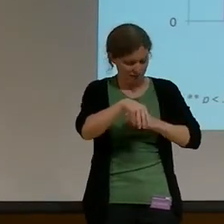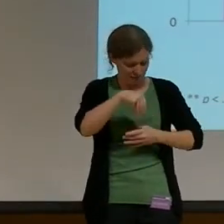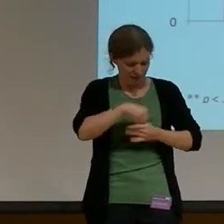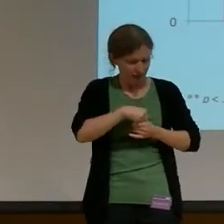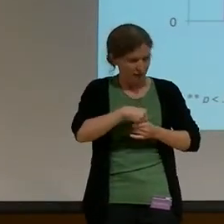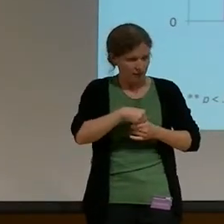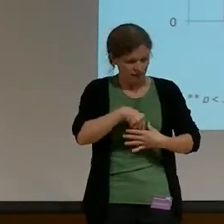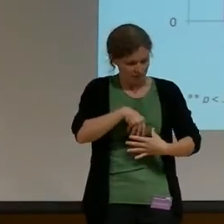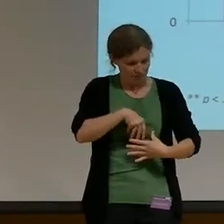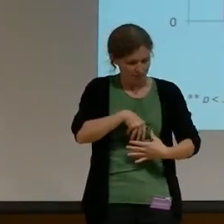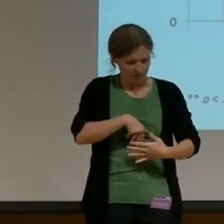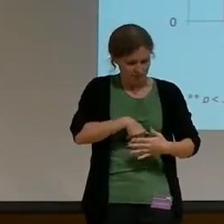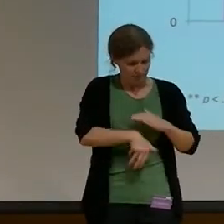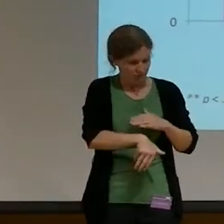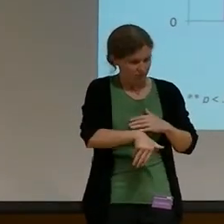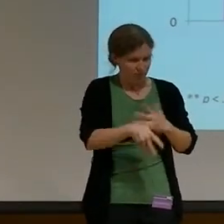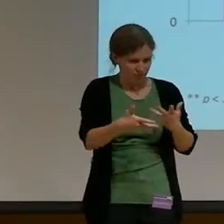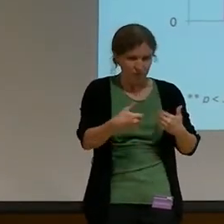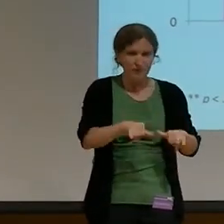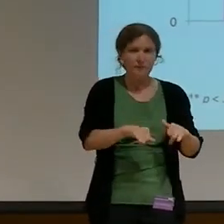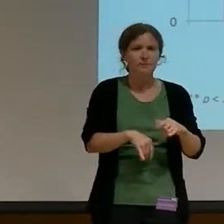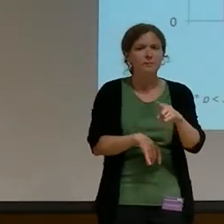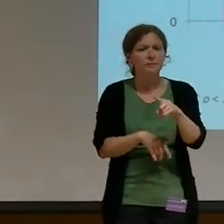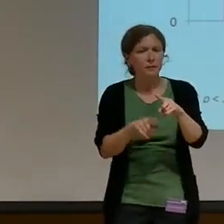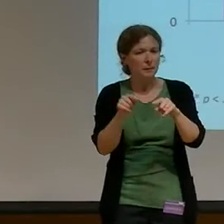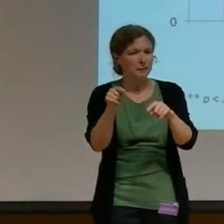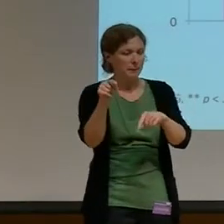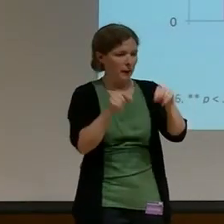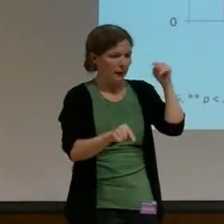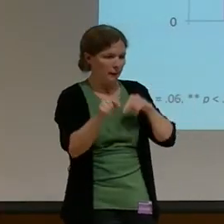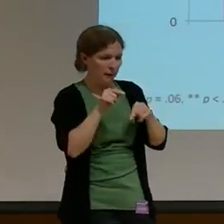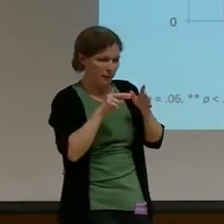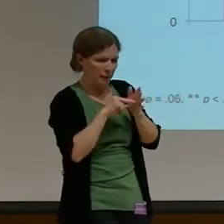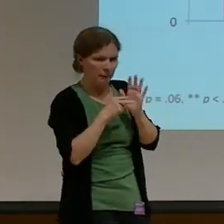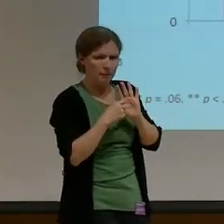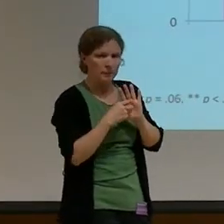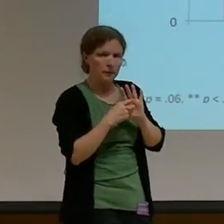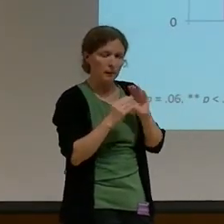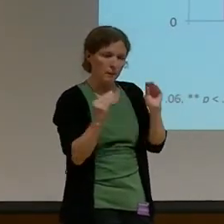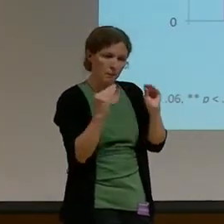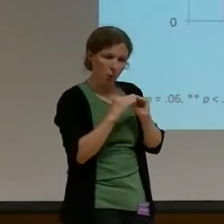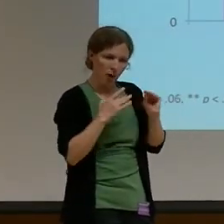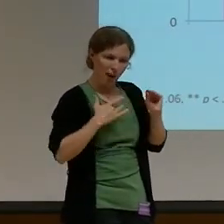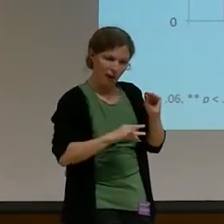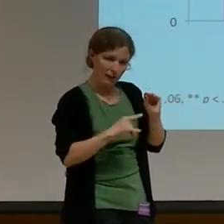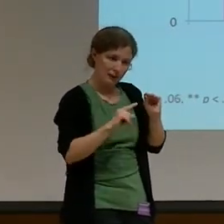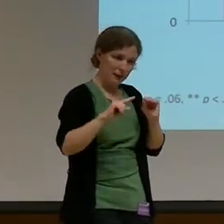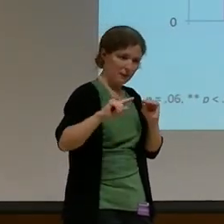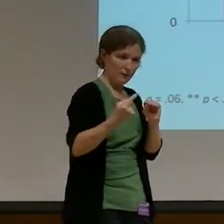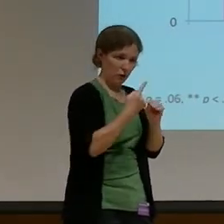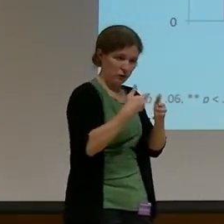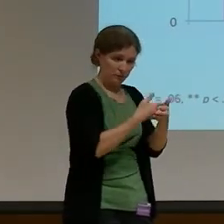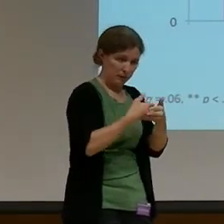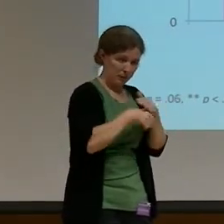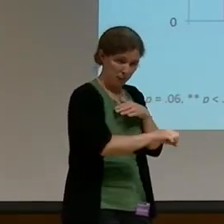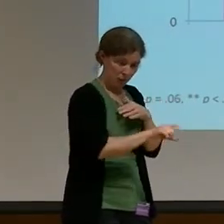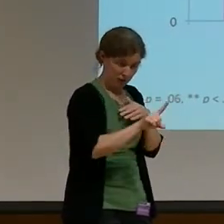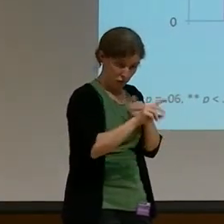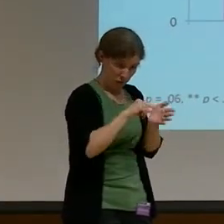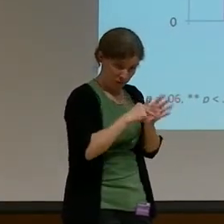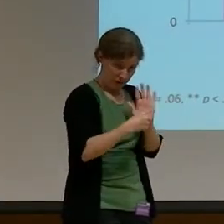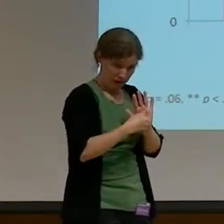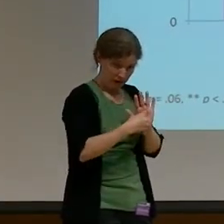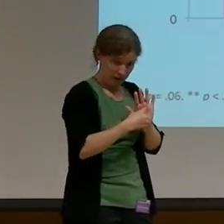the prenatal environment or before we're born. Yes? Sorry, so can we just back up? Yeah. So they're more likely to be the firstborn? Is that a simple way of what you just